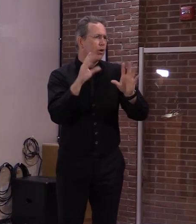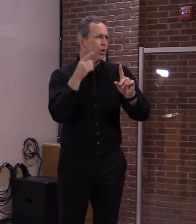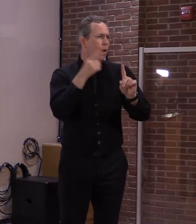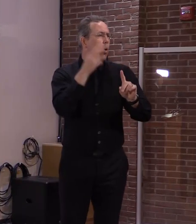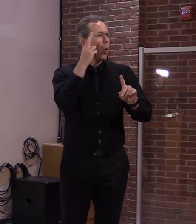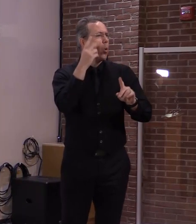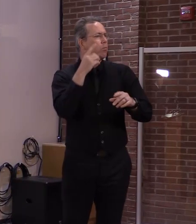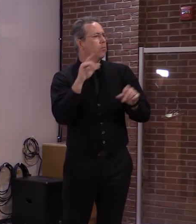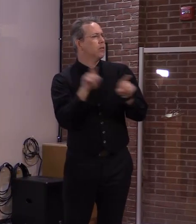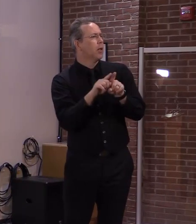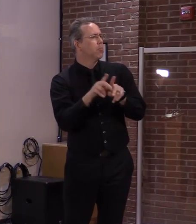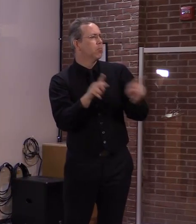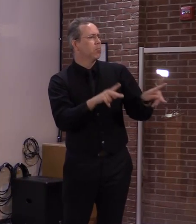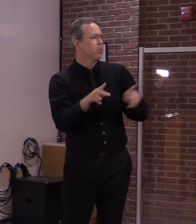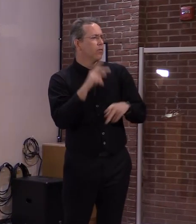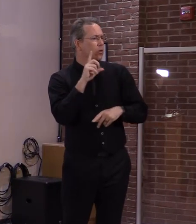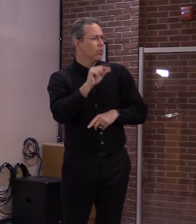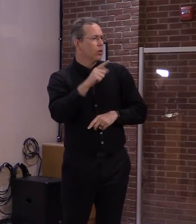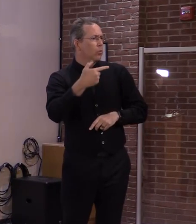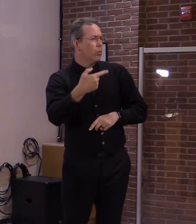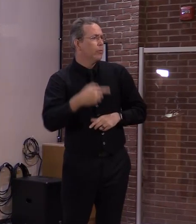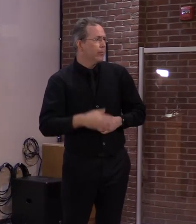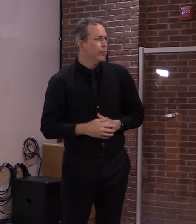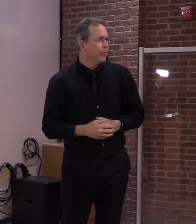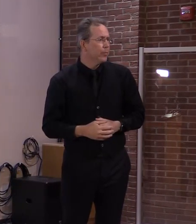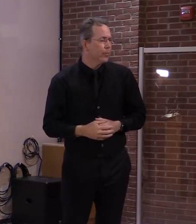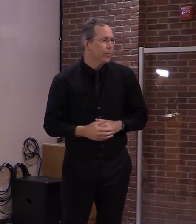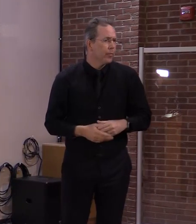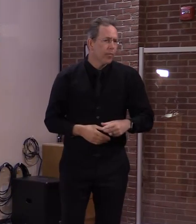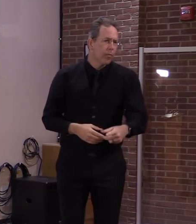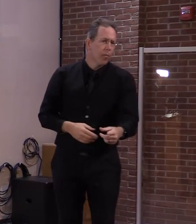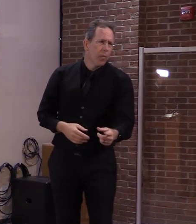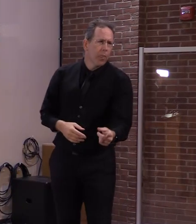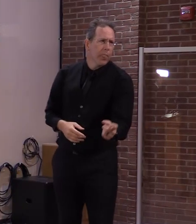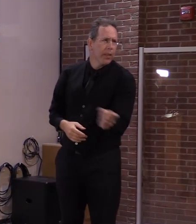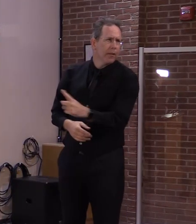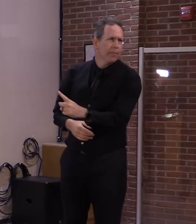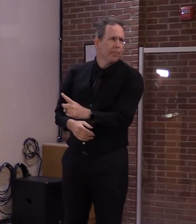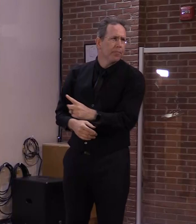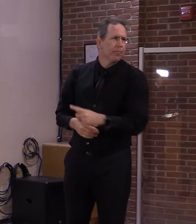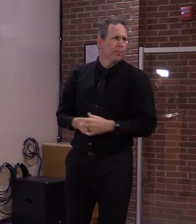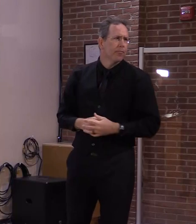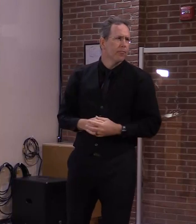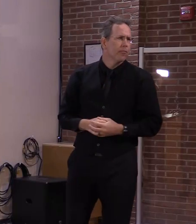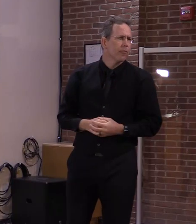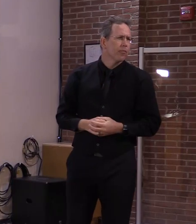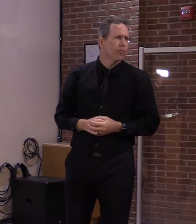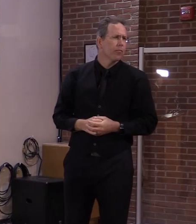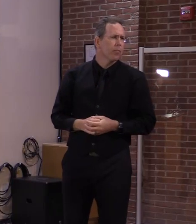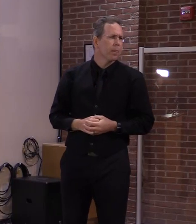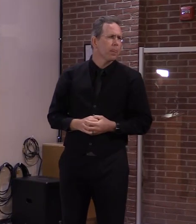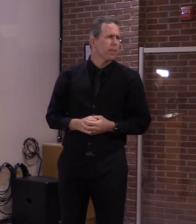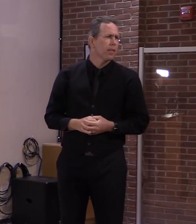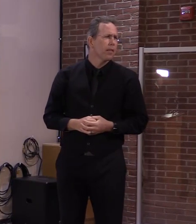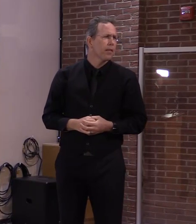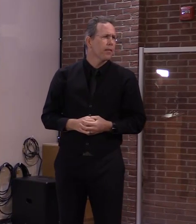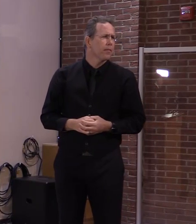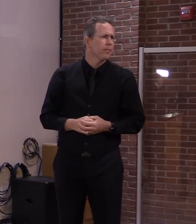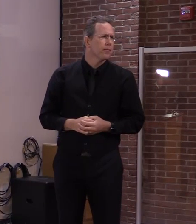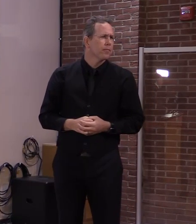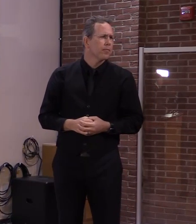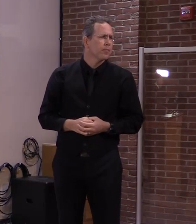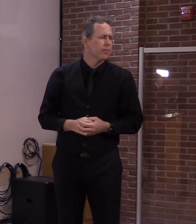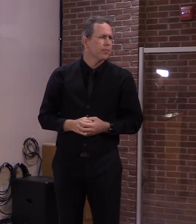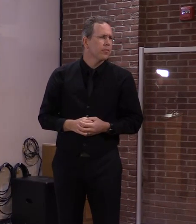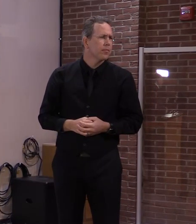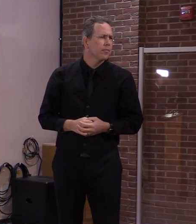I spoke to a CPA who was opposed to this tax, who said that he'd already received notification from the Vermont Department of Tax that